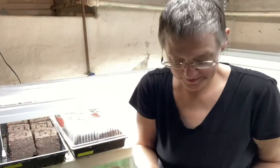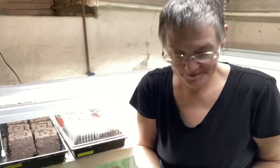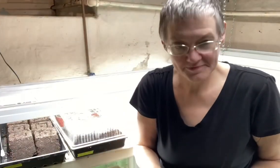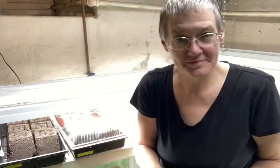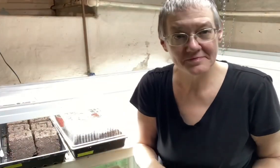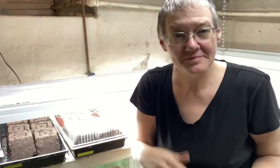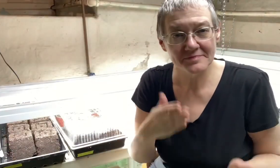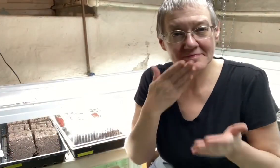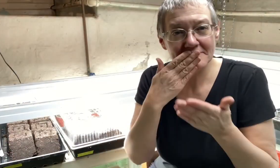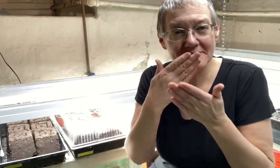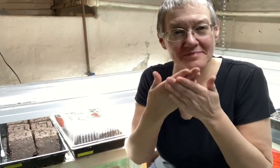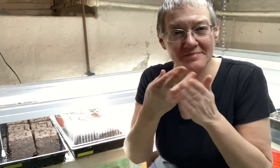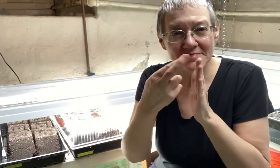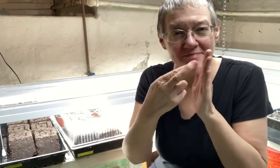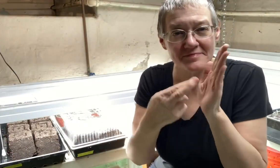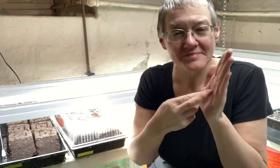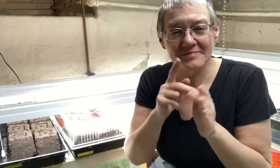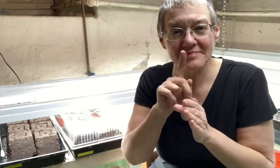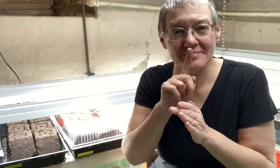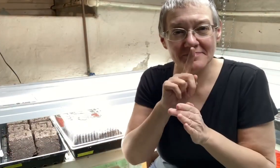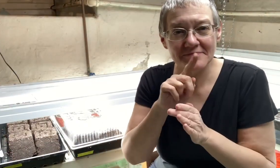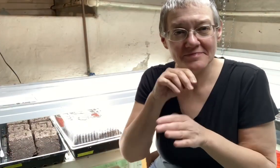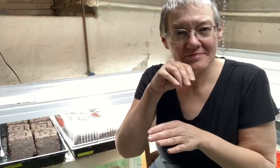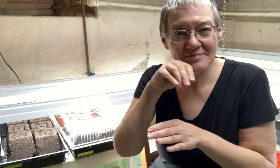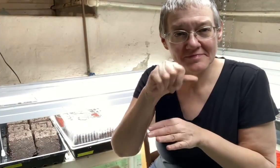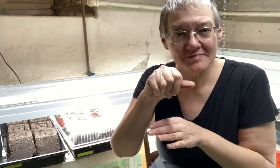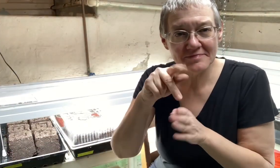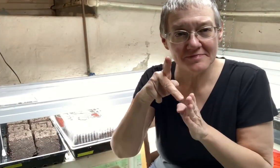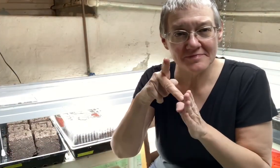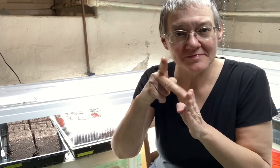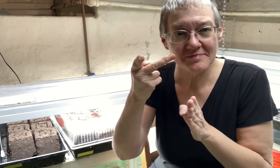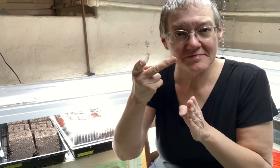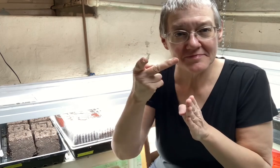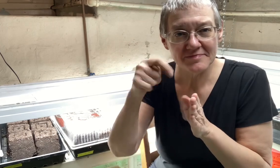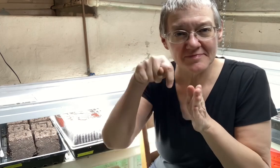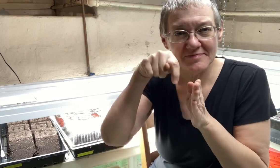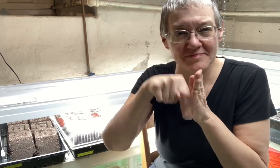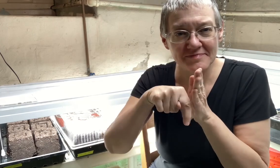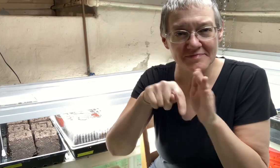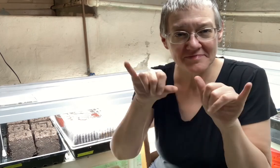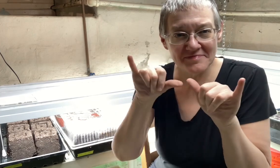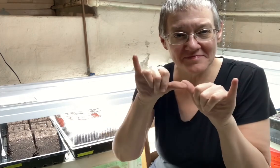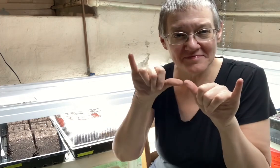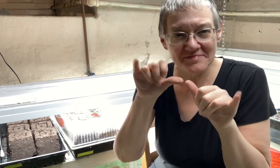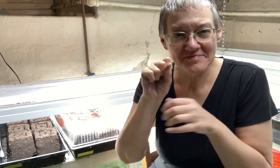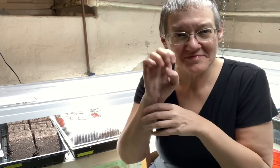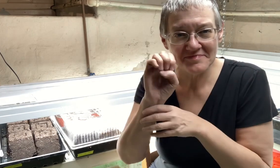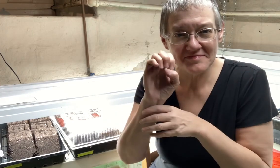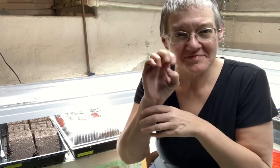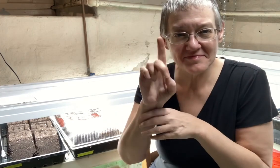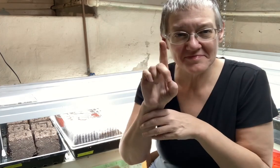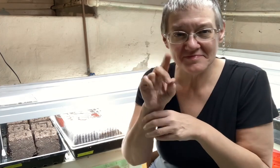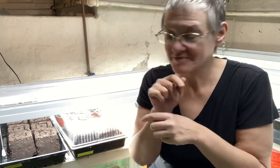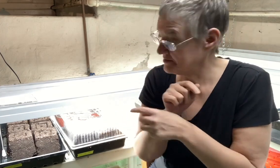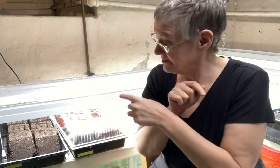Now here's the size of the okra seed. And a good rule is you're going to plant your seeds double the depth of their size.